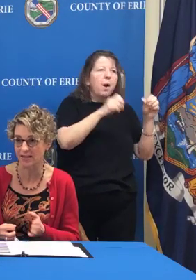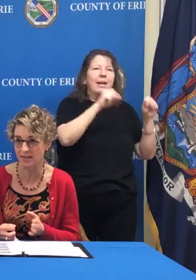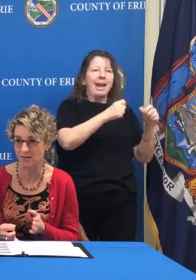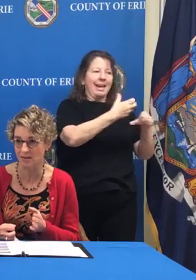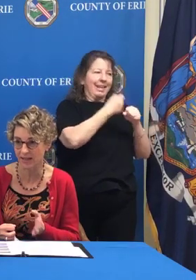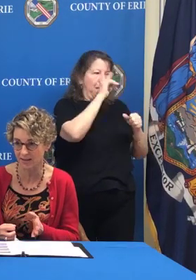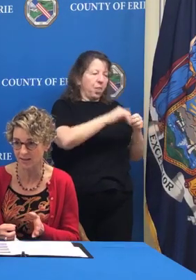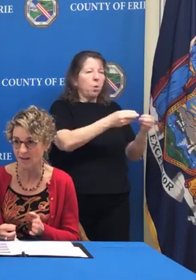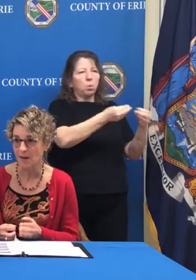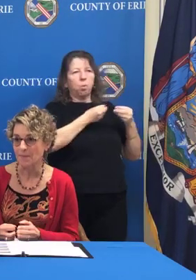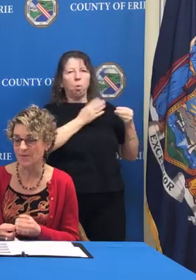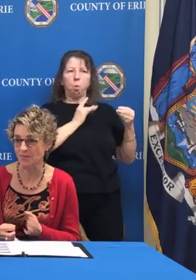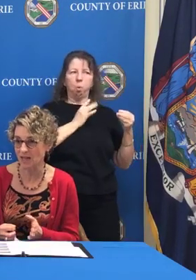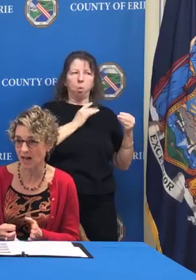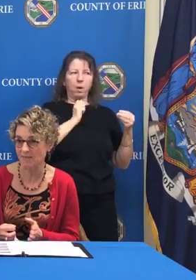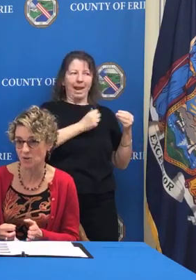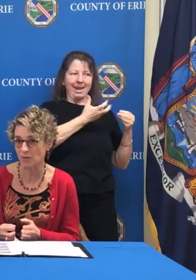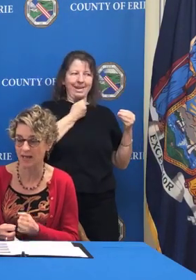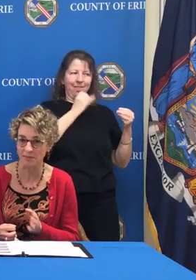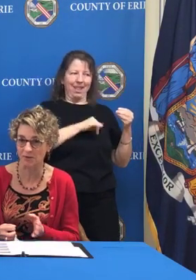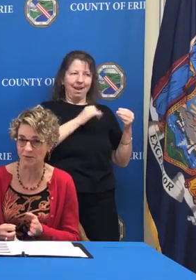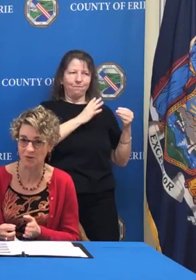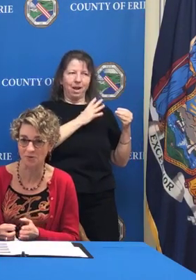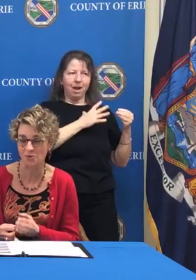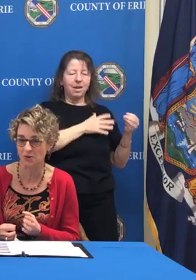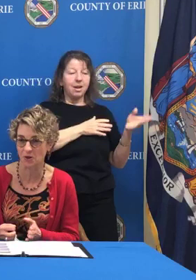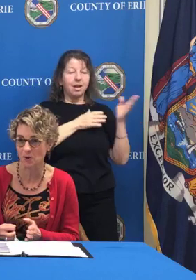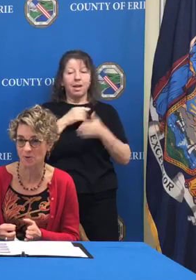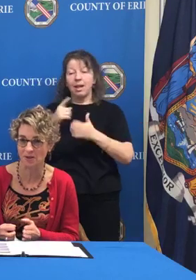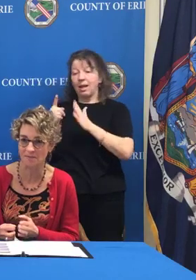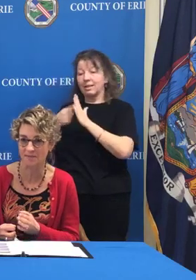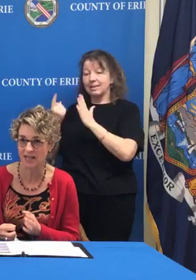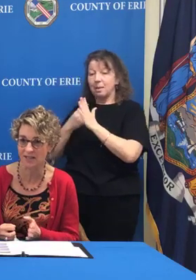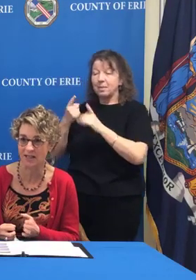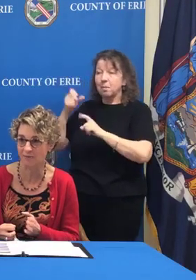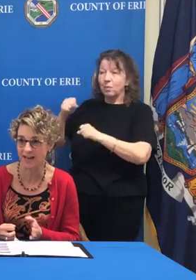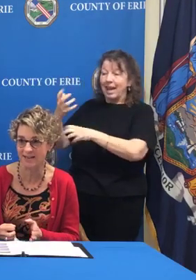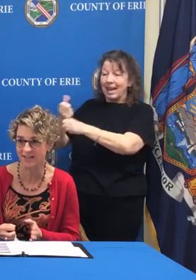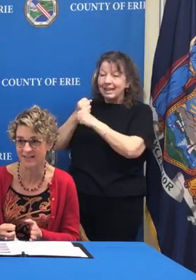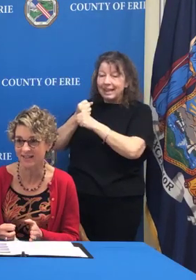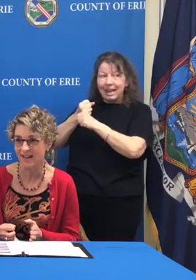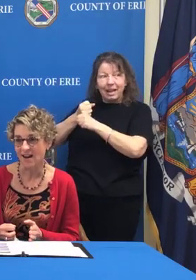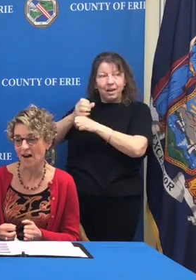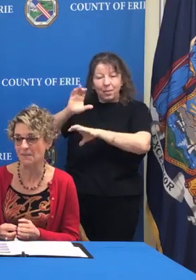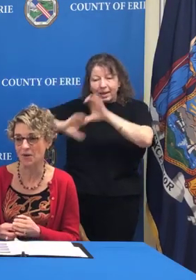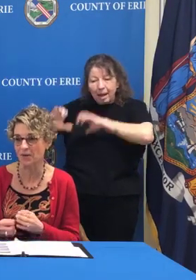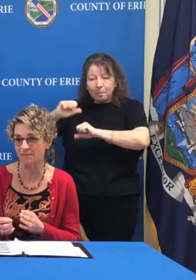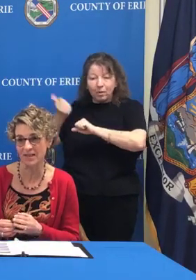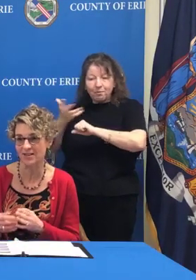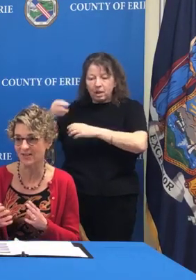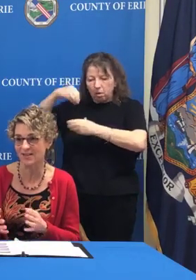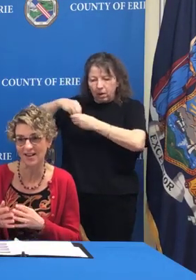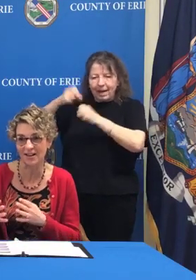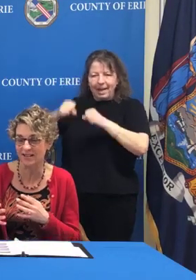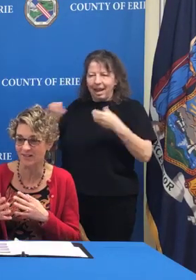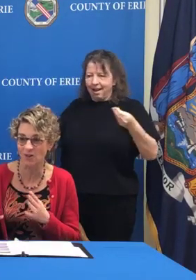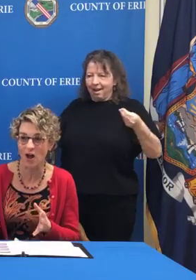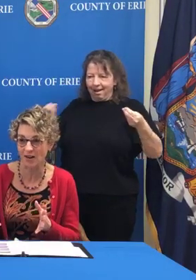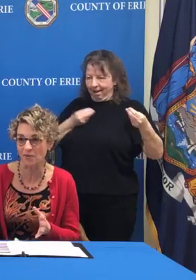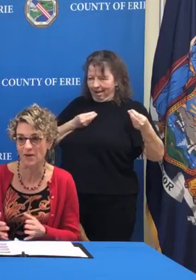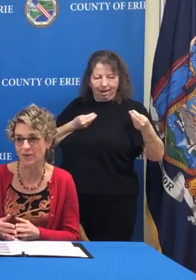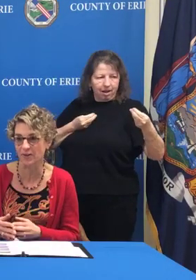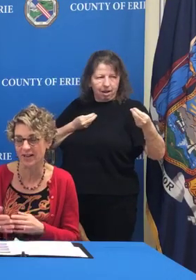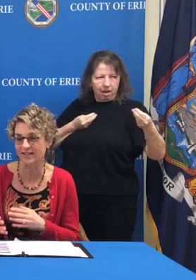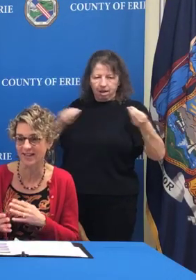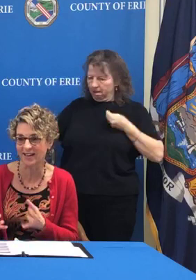nasopharyngeal testing kits. Sometimes we're able to secure some testing reagents. It's just